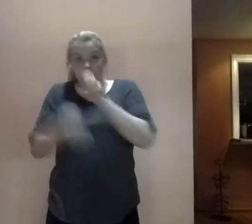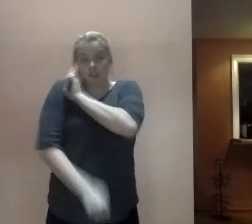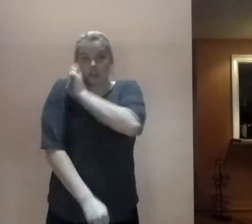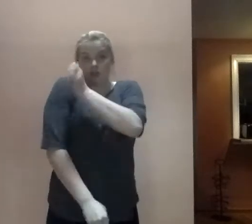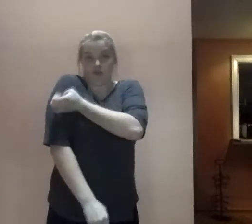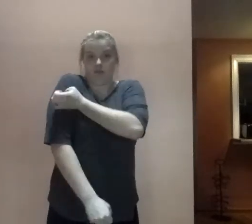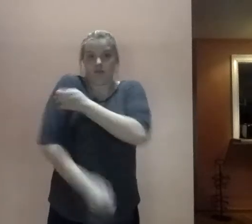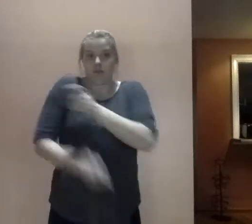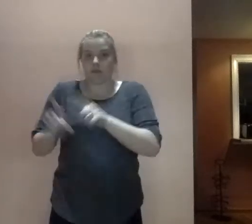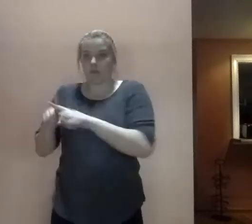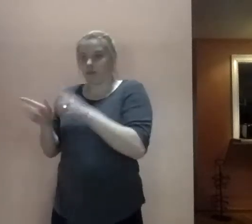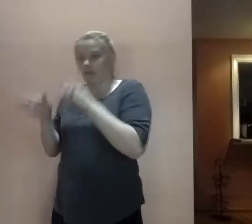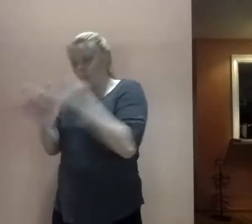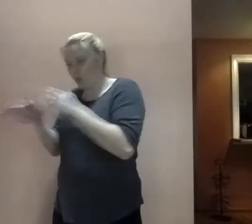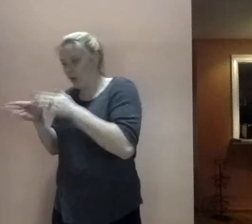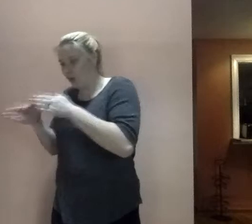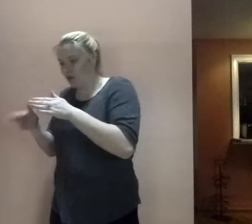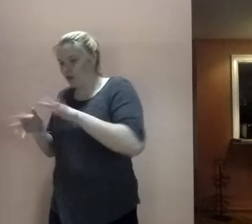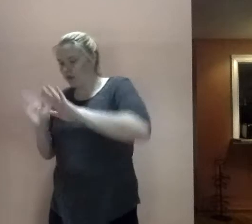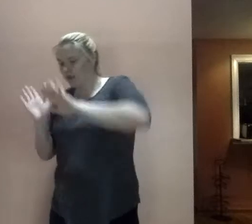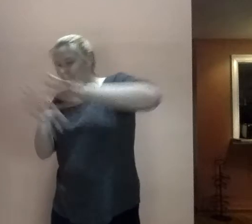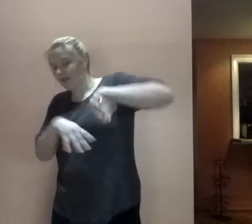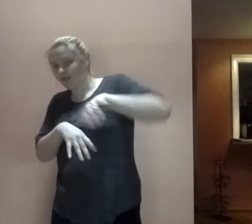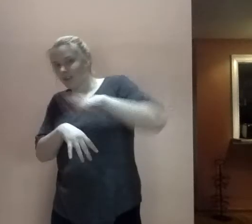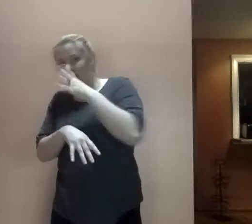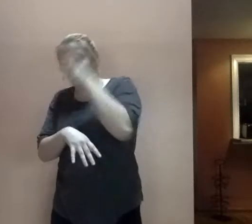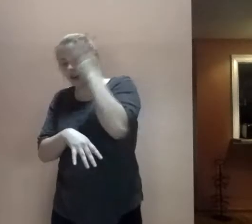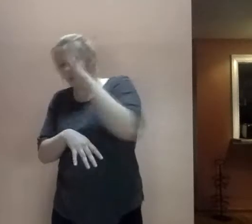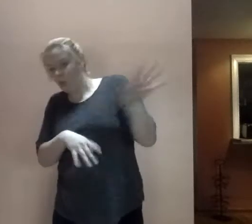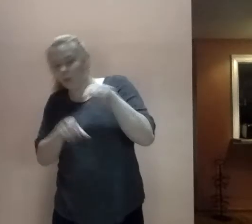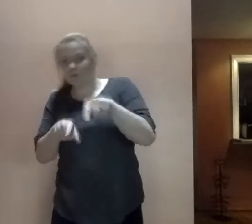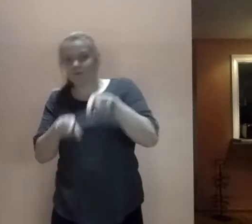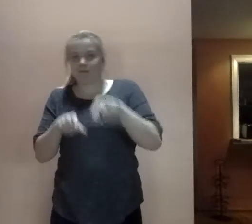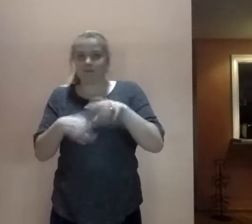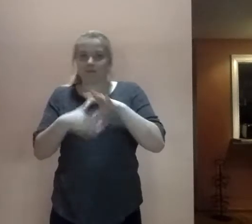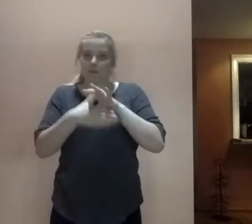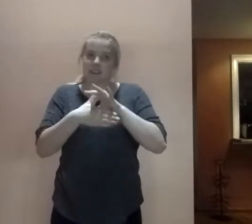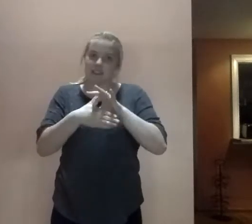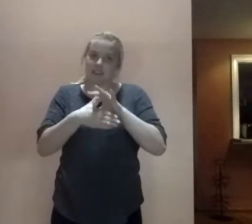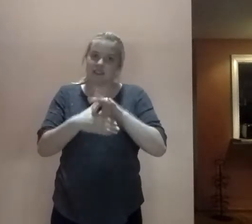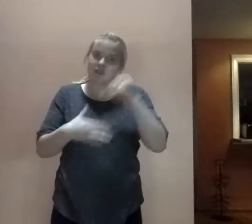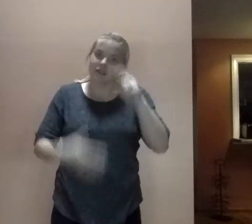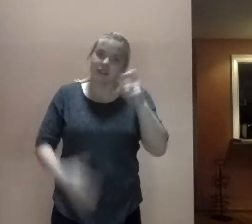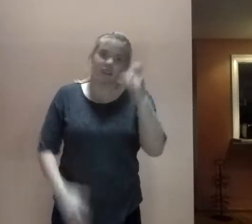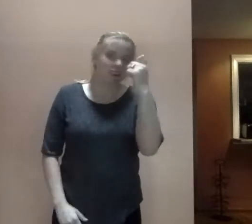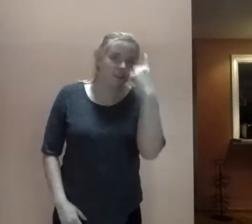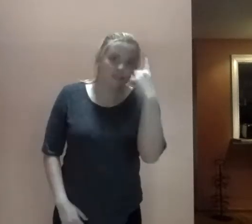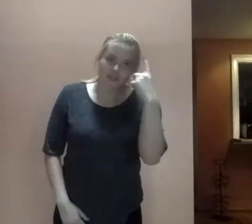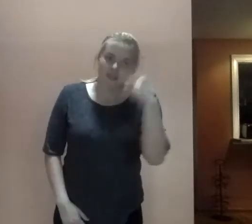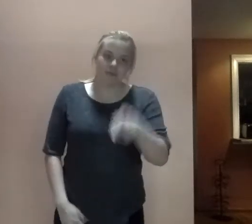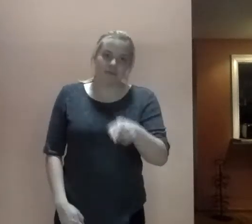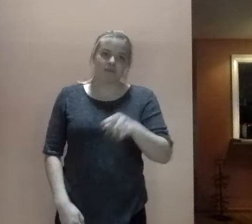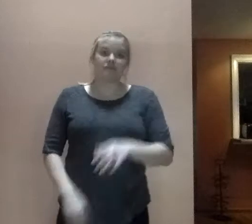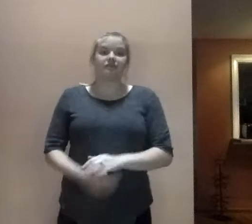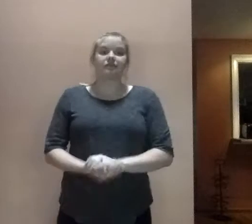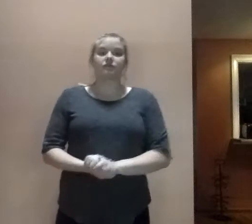off meat, dairy, eggs, pork, turkey, chicken. People need to understand. You know, if their child gets